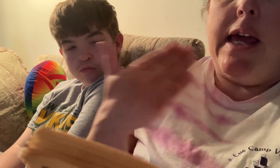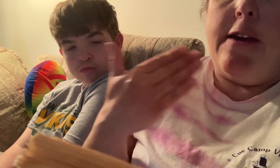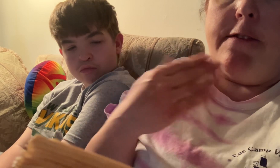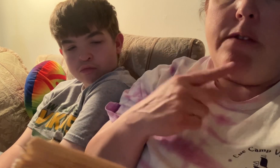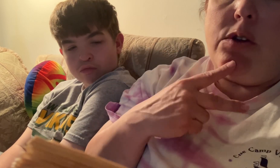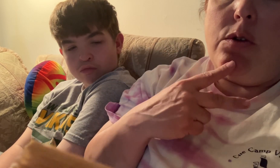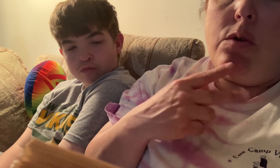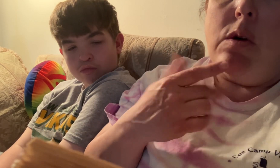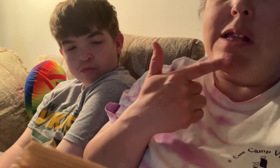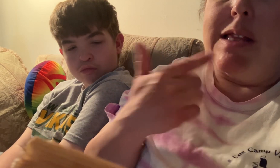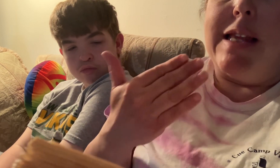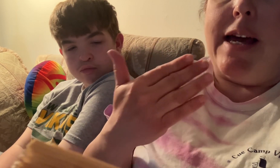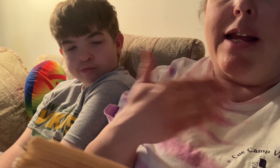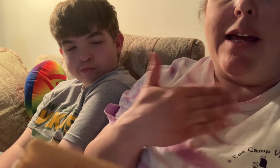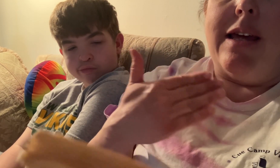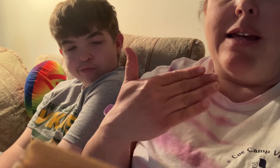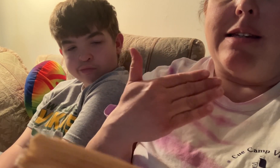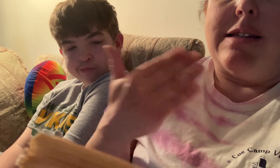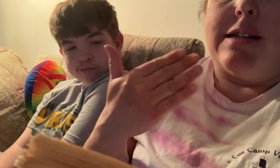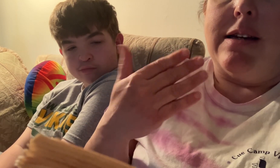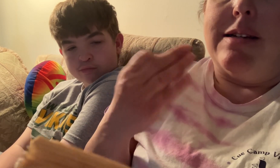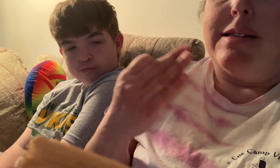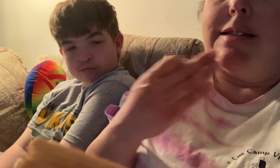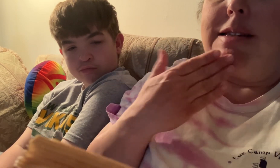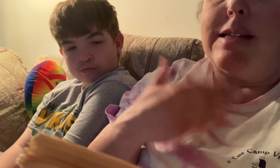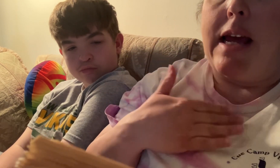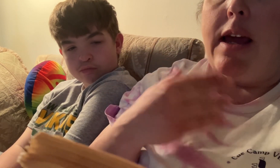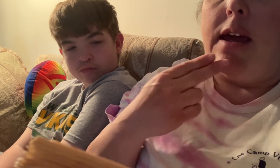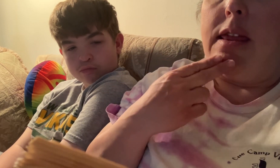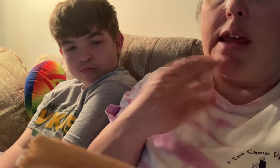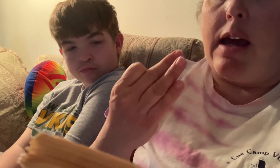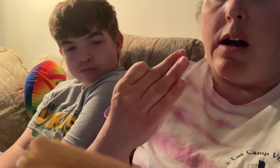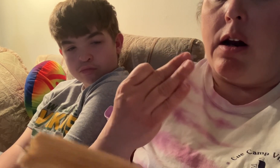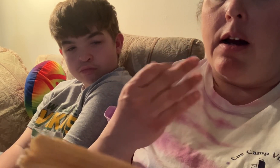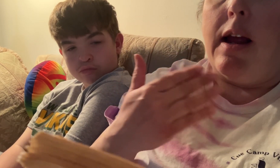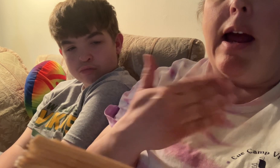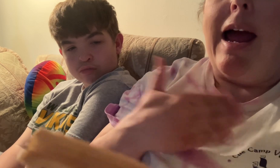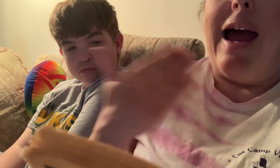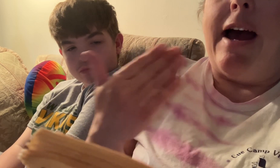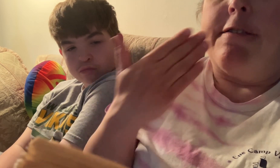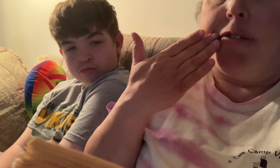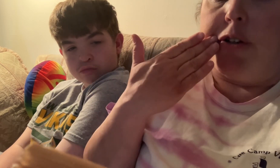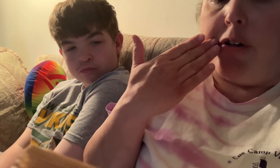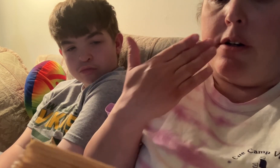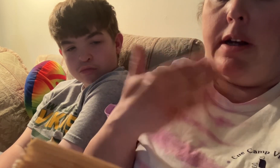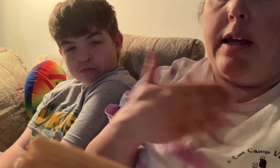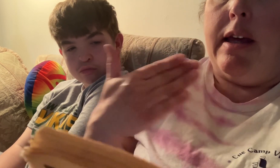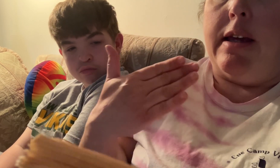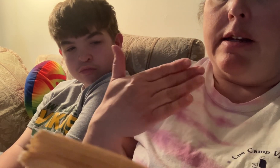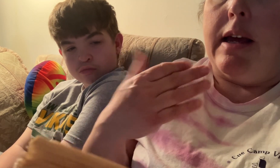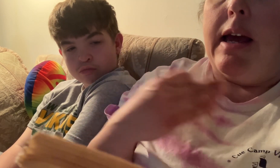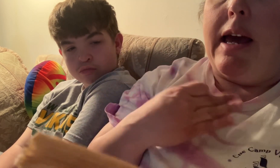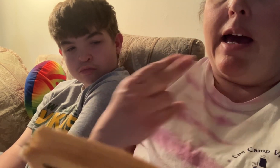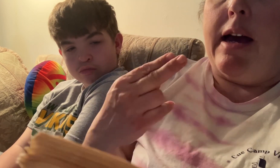If you let it stay there after it